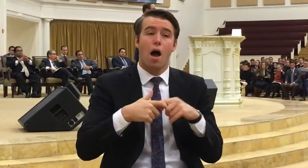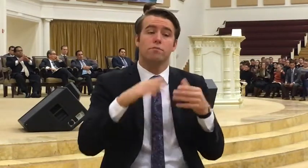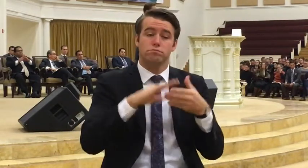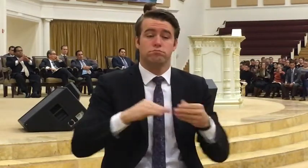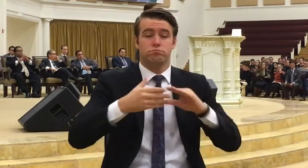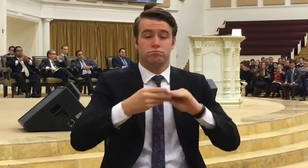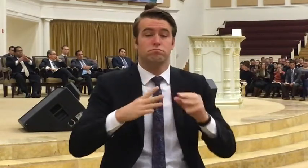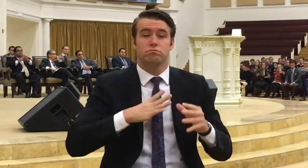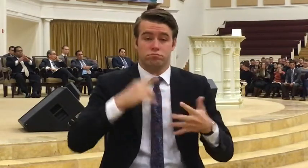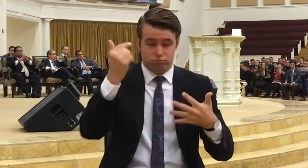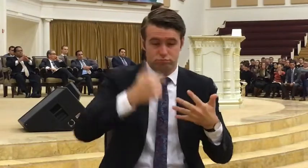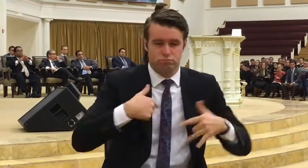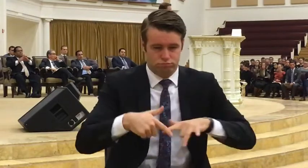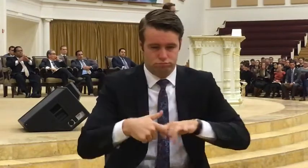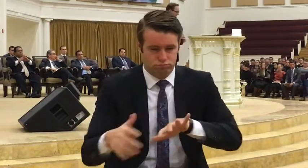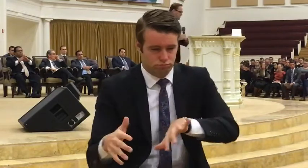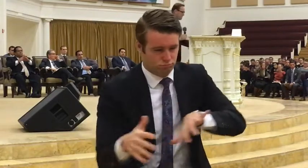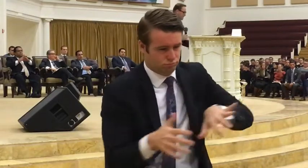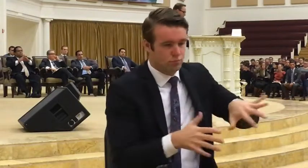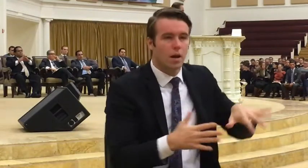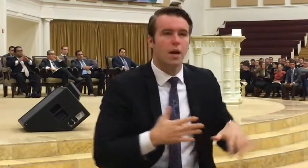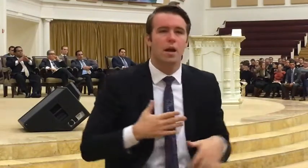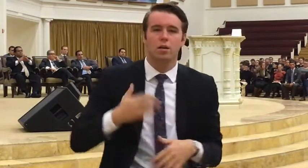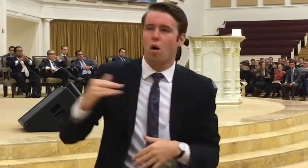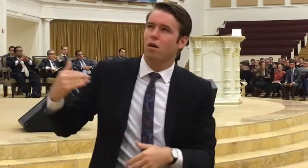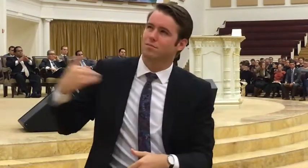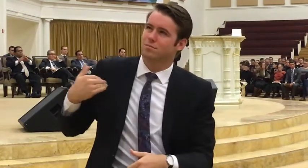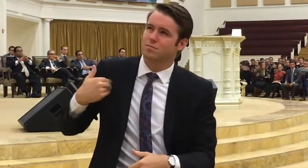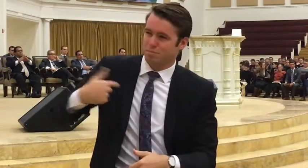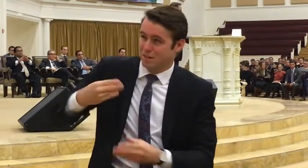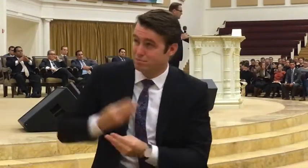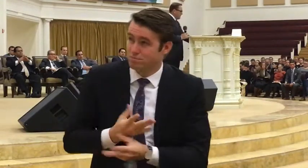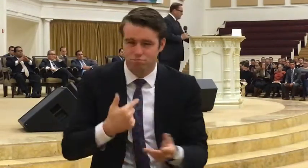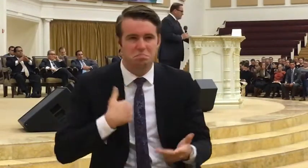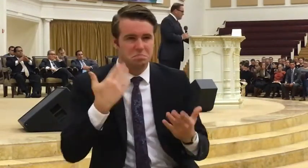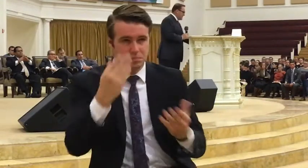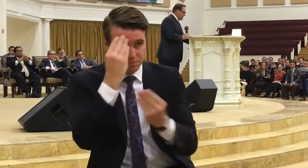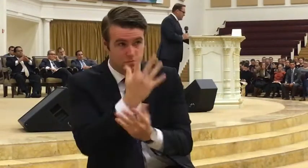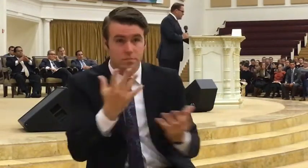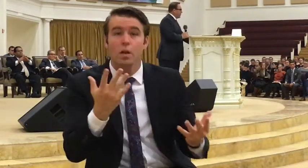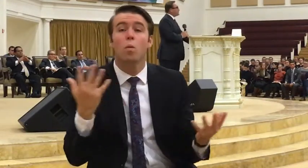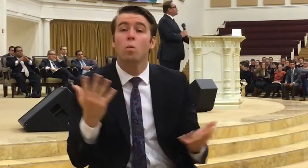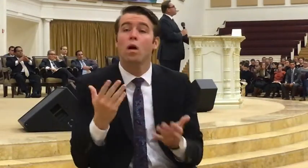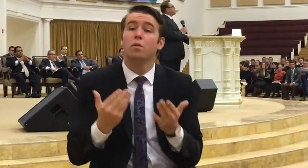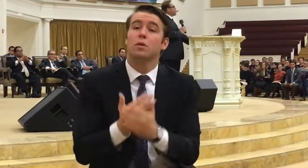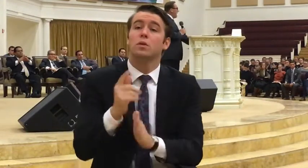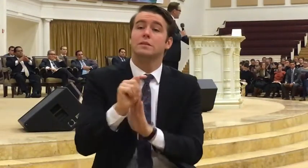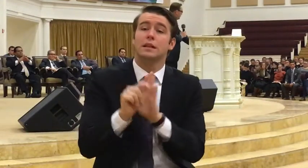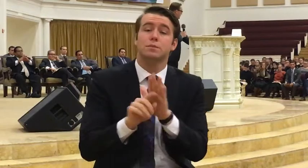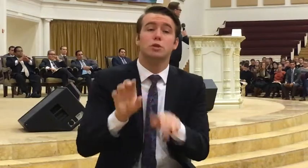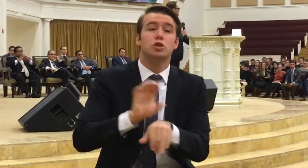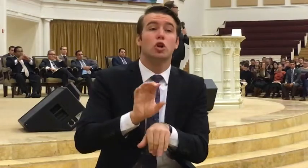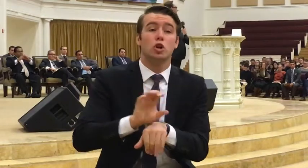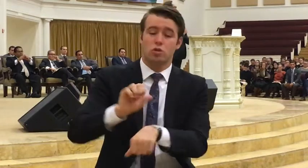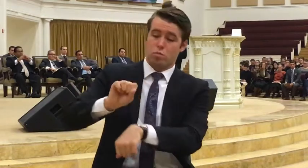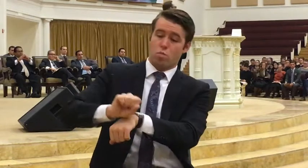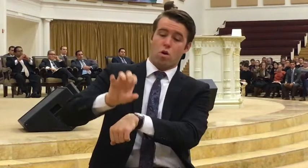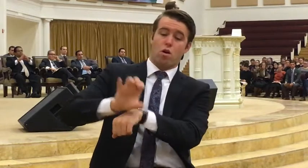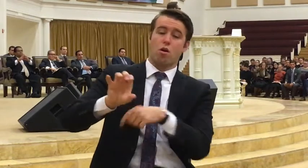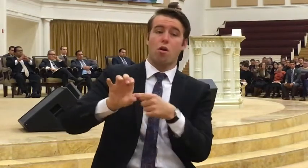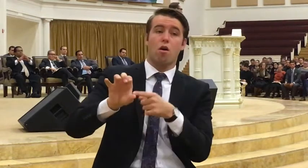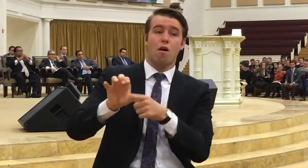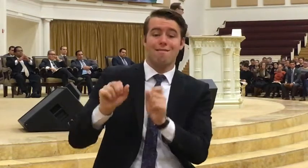tonight and give you what is in my spirit? And that is that the New Testament church, the Rock Church,